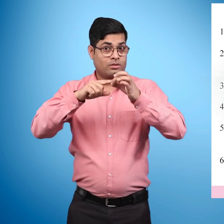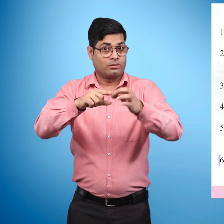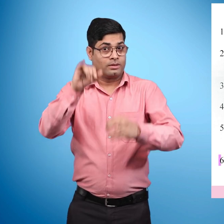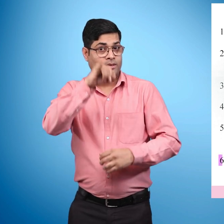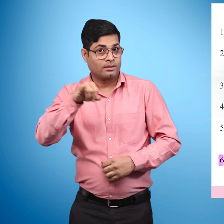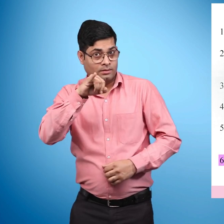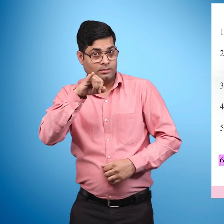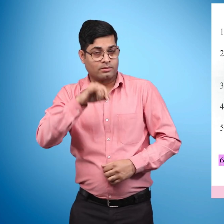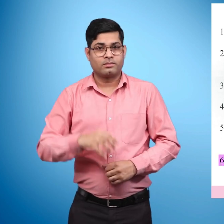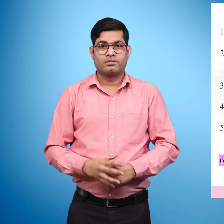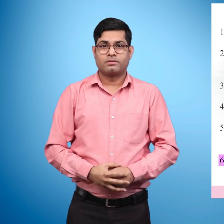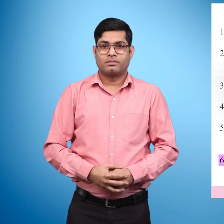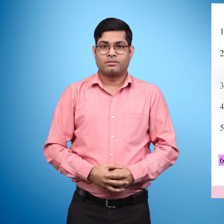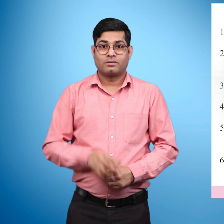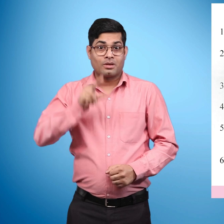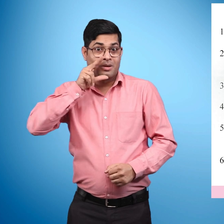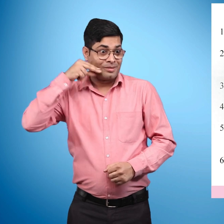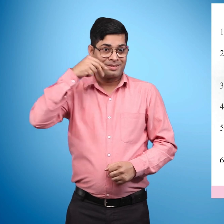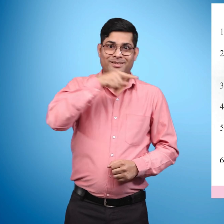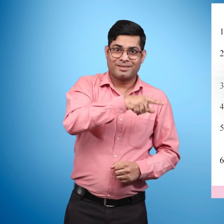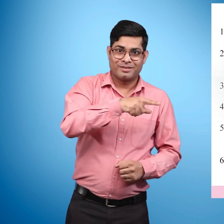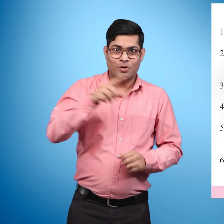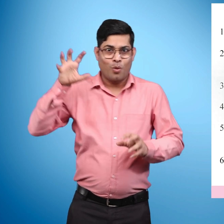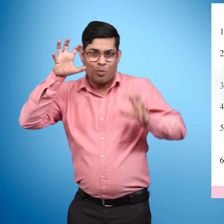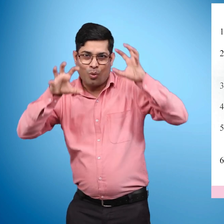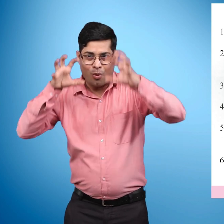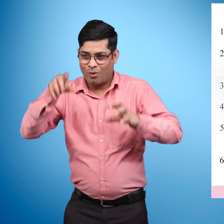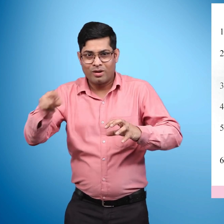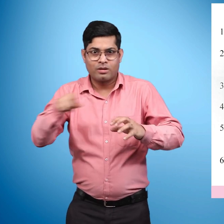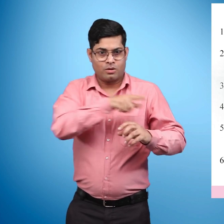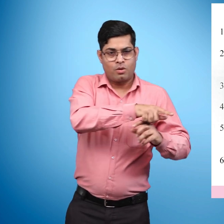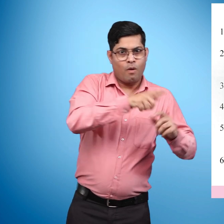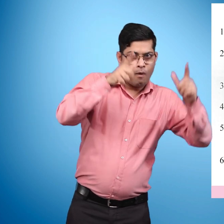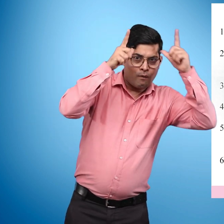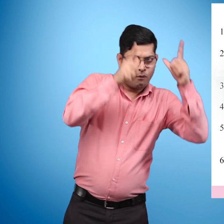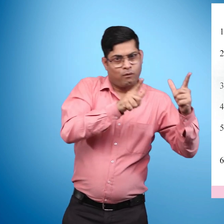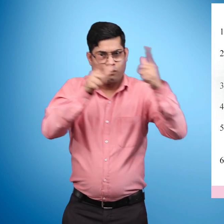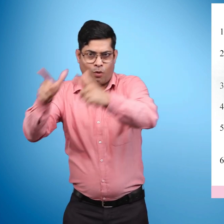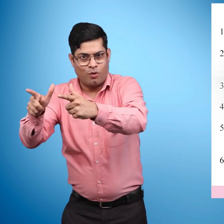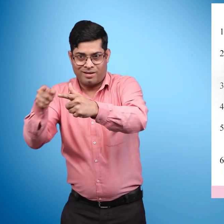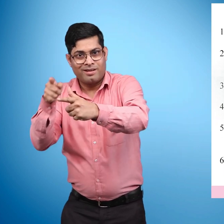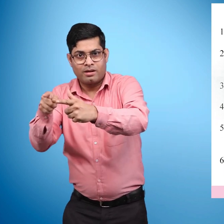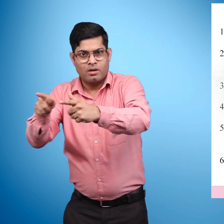Question number 6. Was it really a ghost who Vijay Singh befooled?